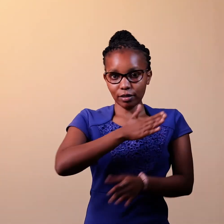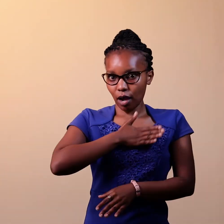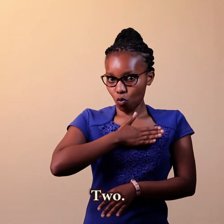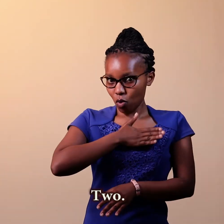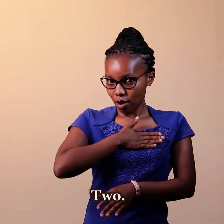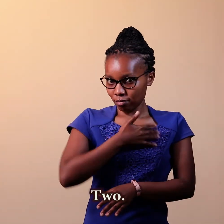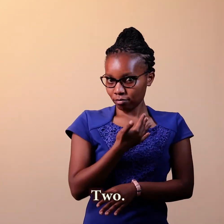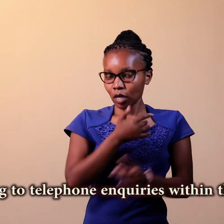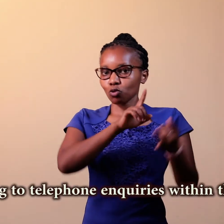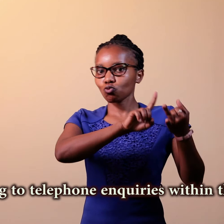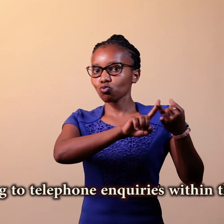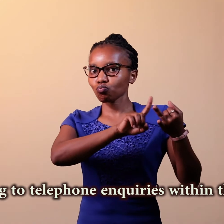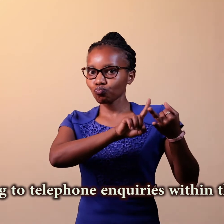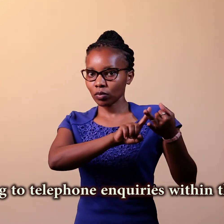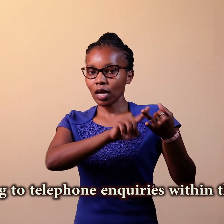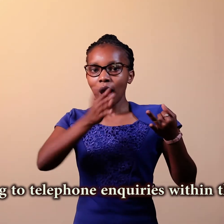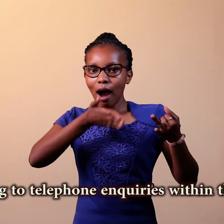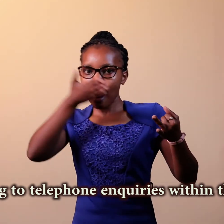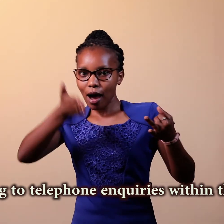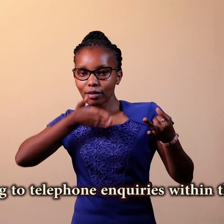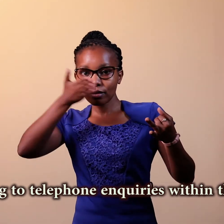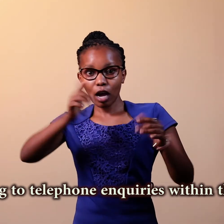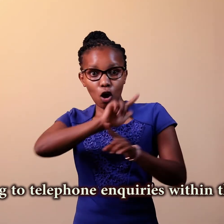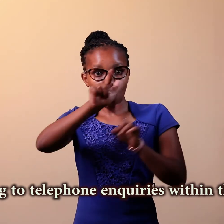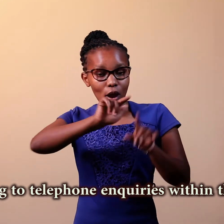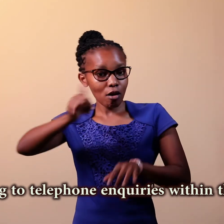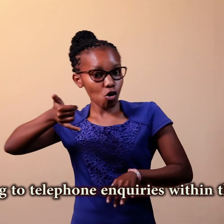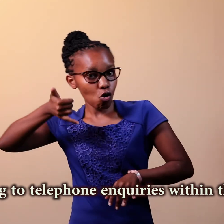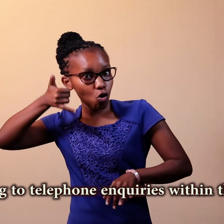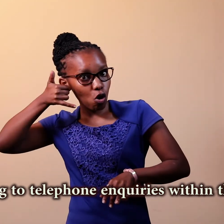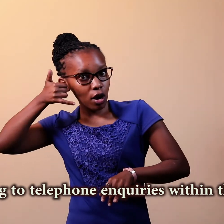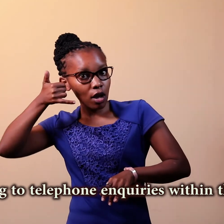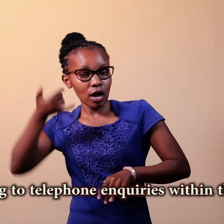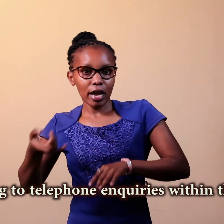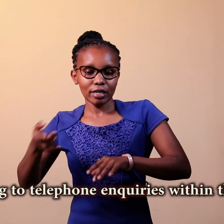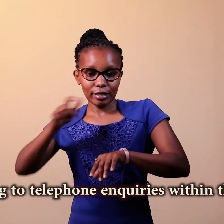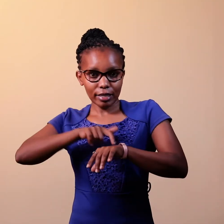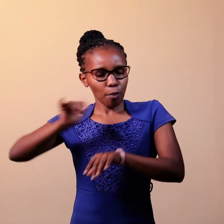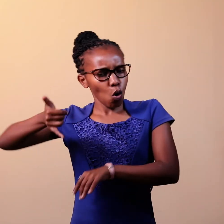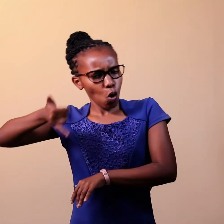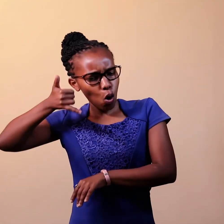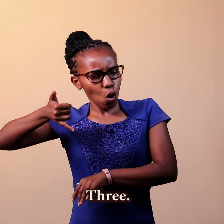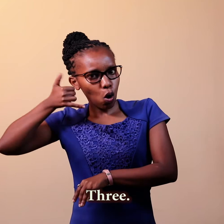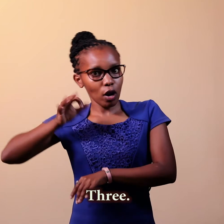Two, responding to telephone inquiries within three rings. Three,